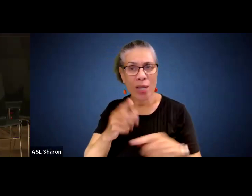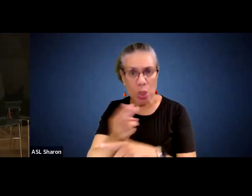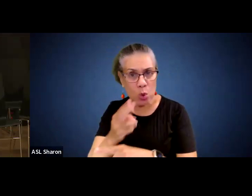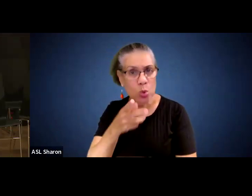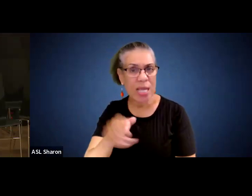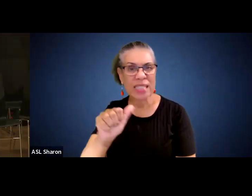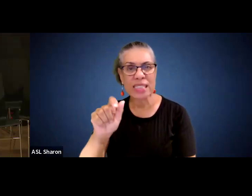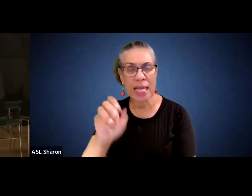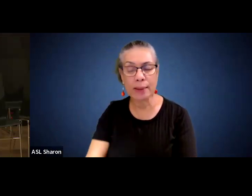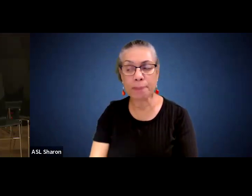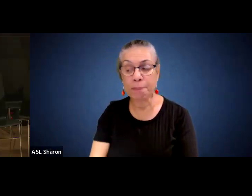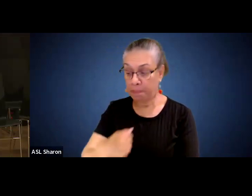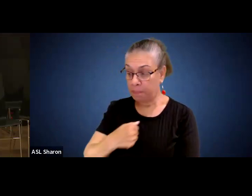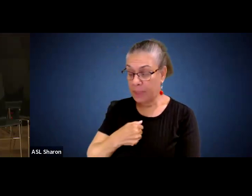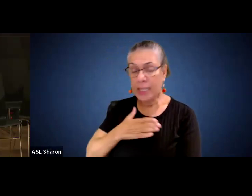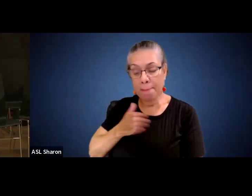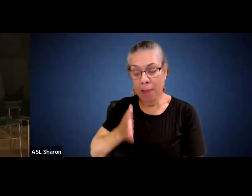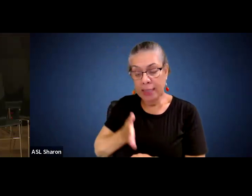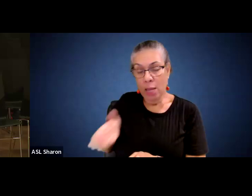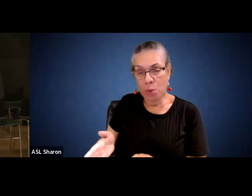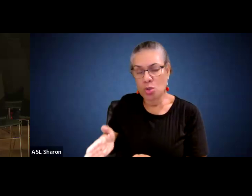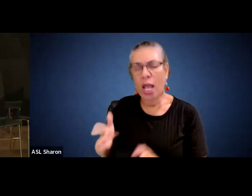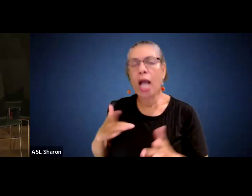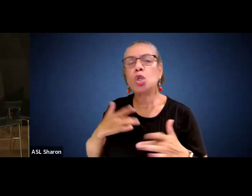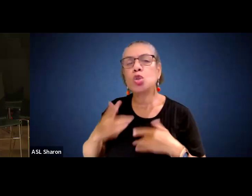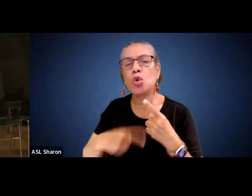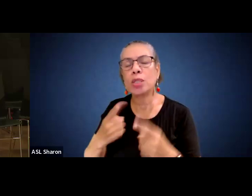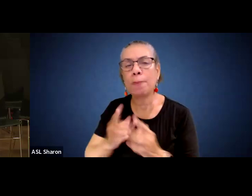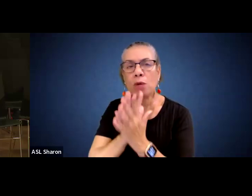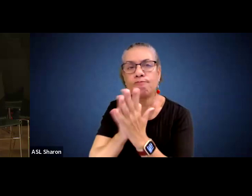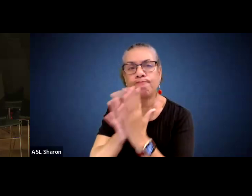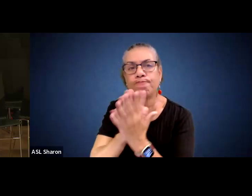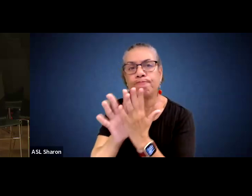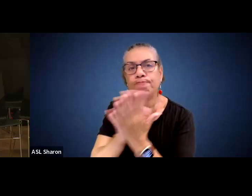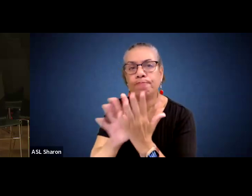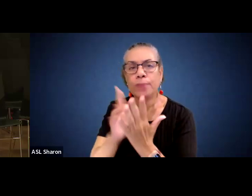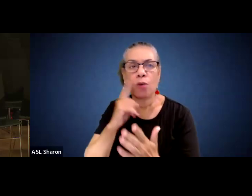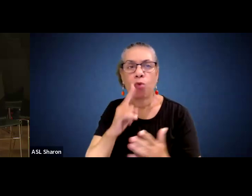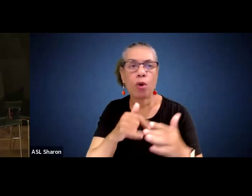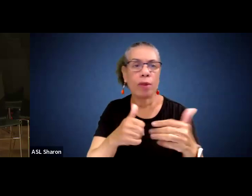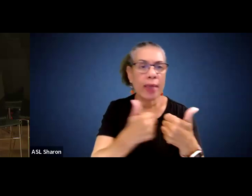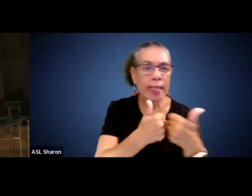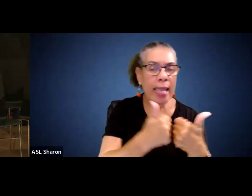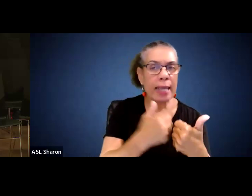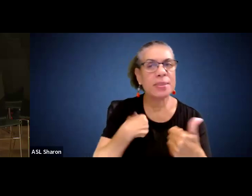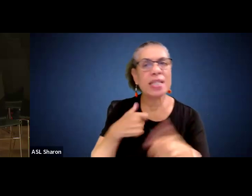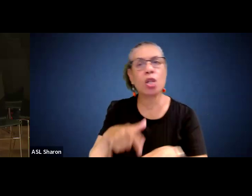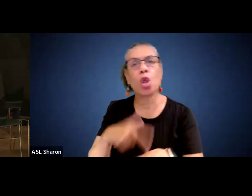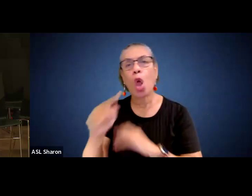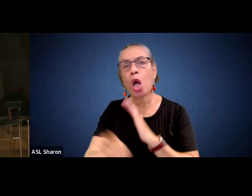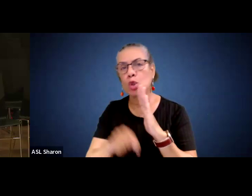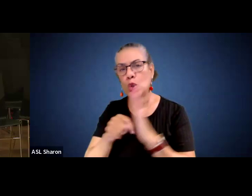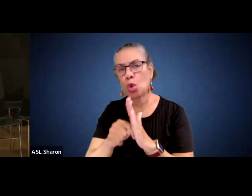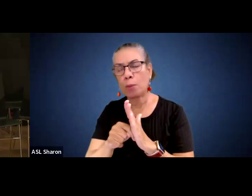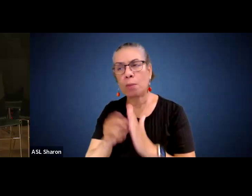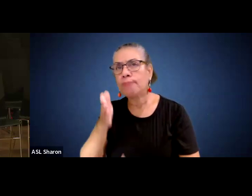My neighbors and I have concerns about how crowds will be managed for the professional soccer games and the long-term operation of the improved stadium